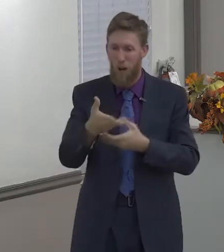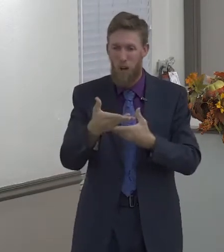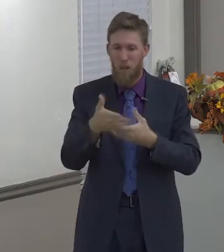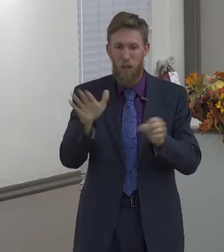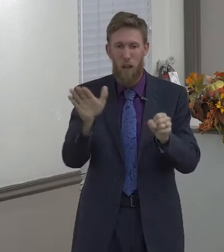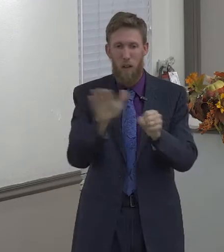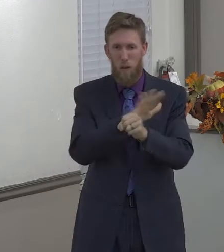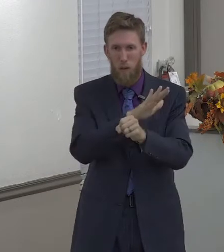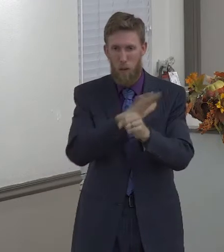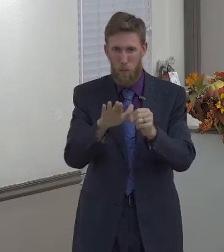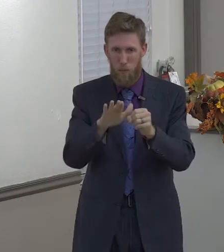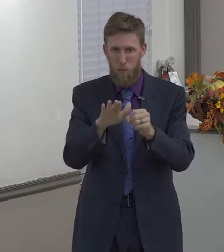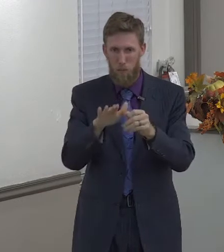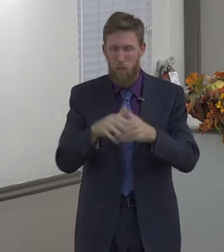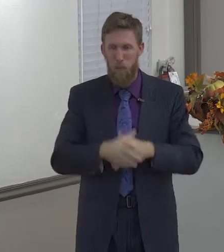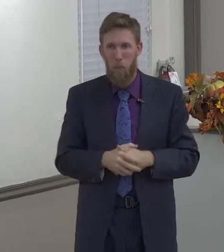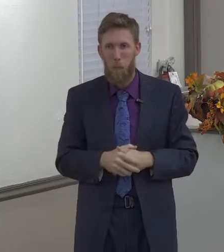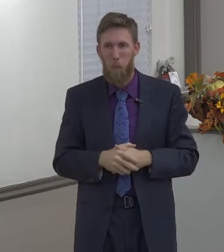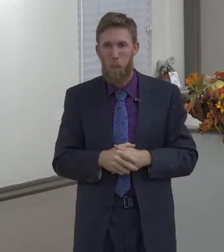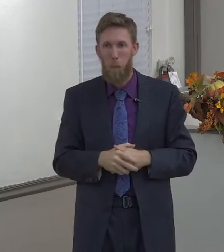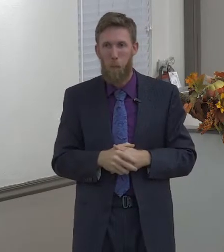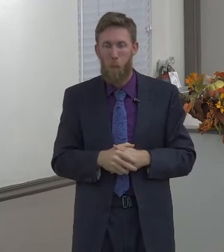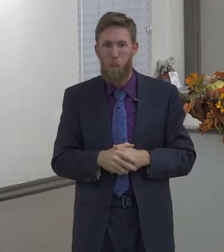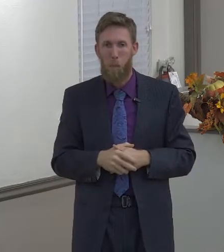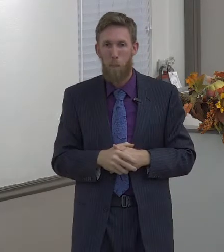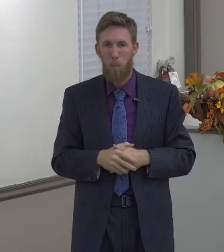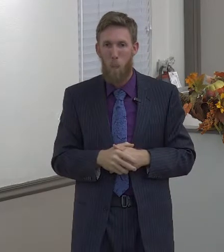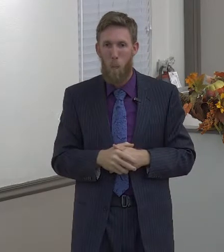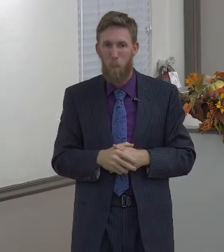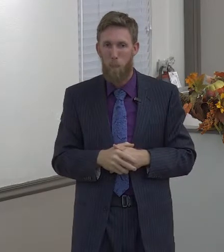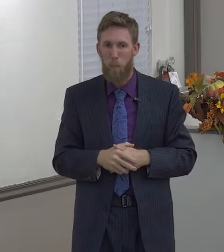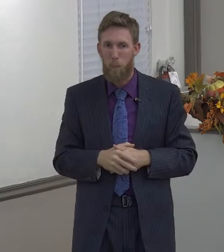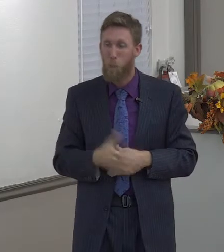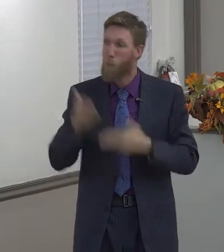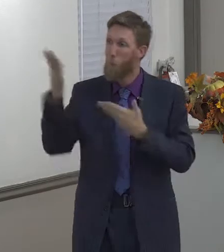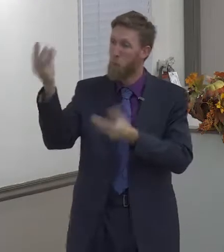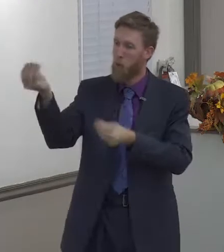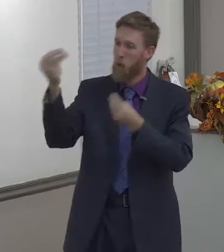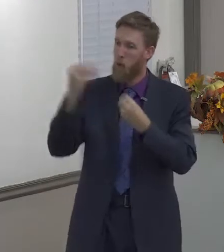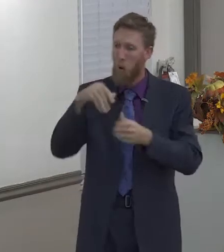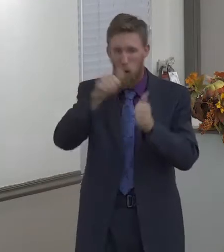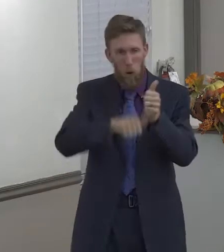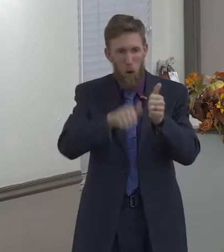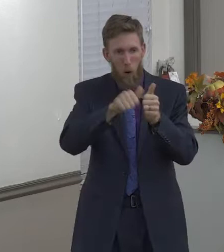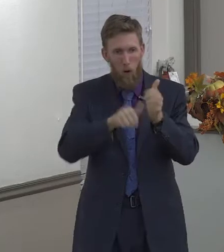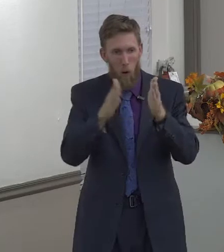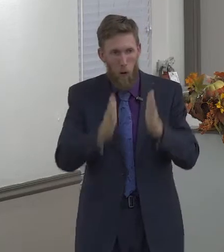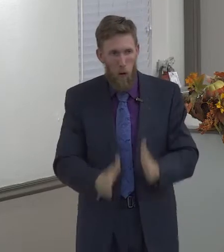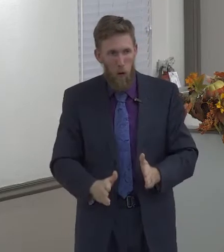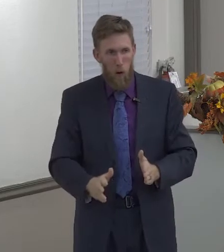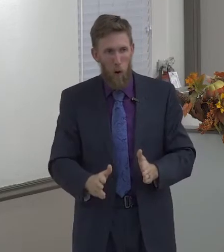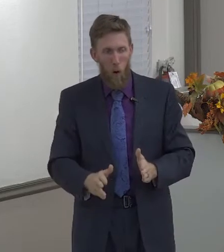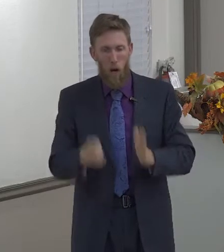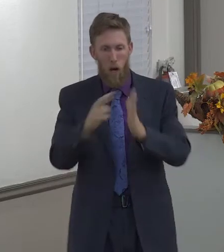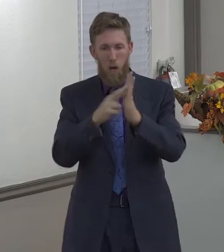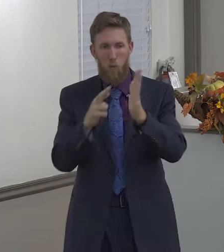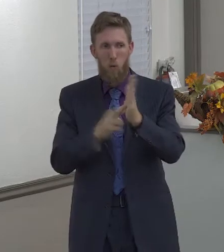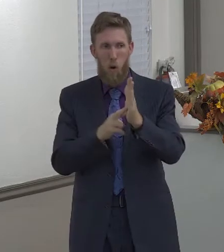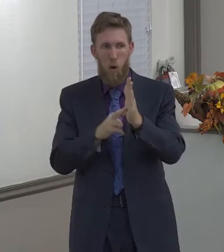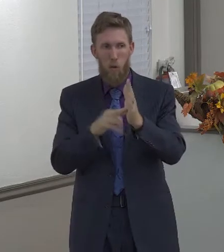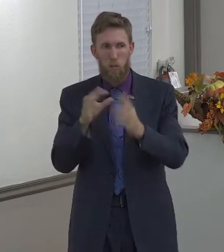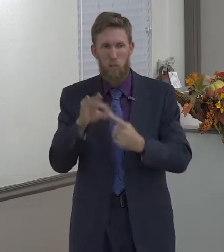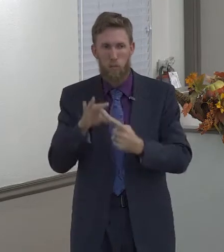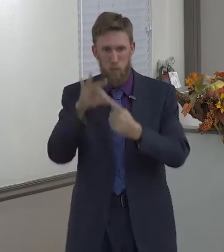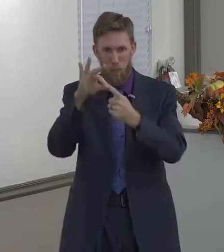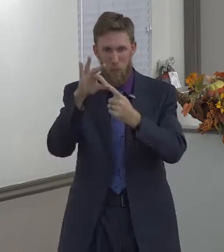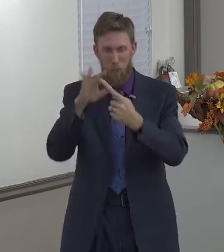specific role. We all have a part to play, and I think sadly, most churches, and probably every